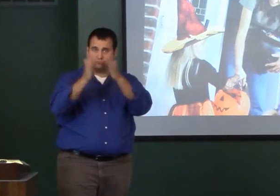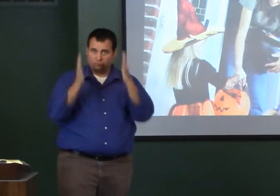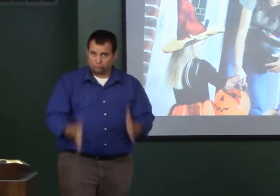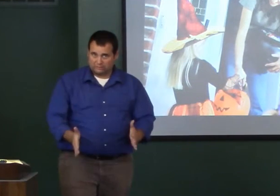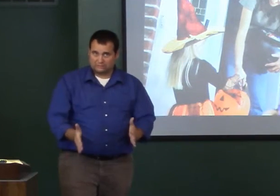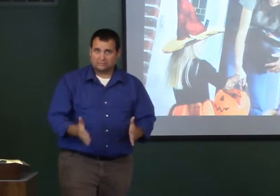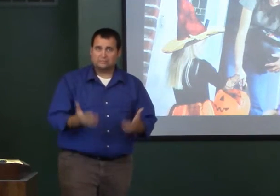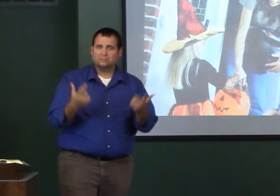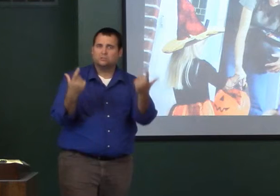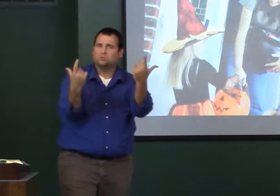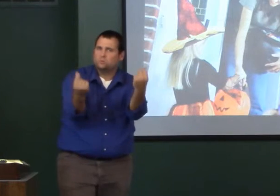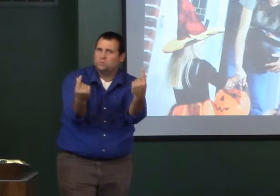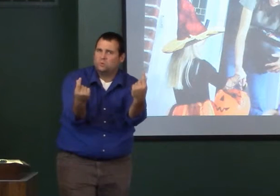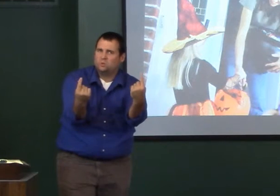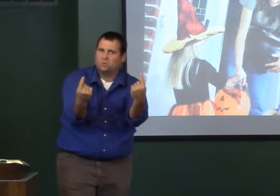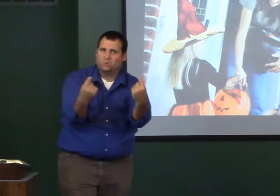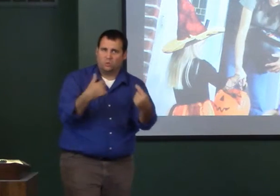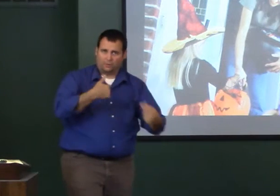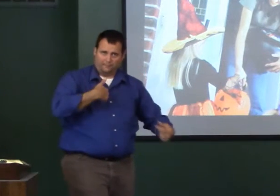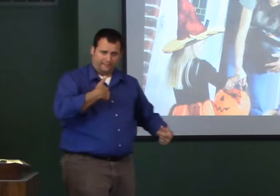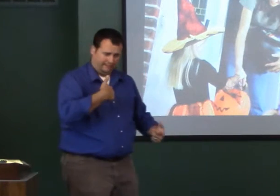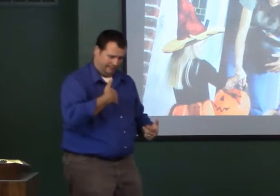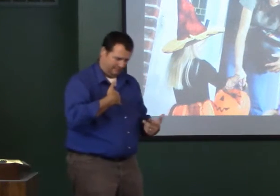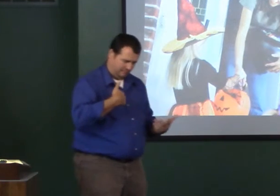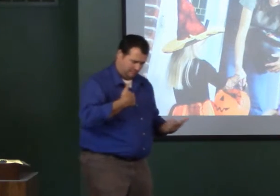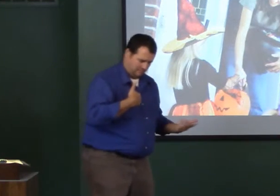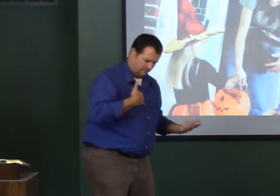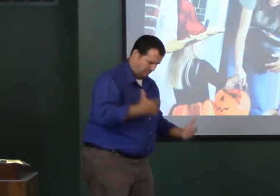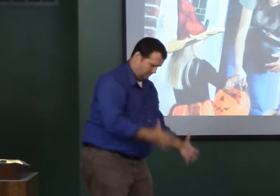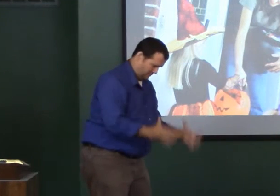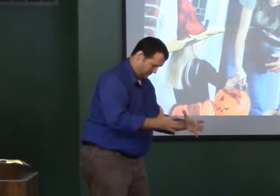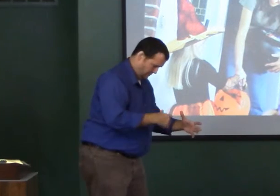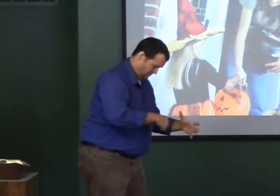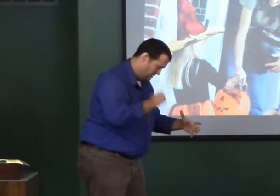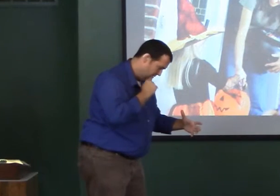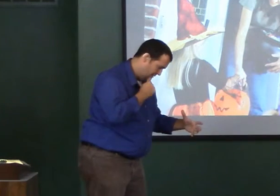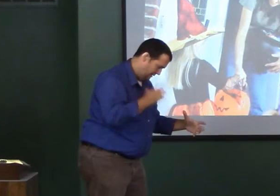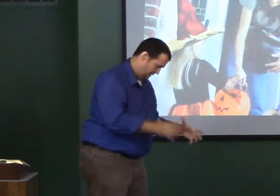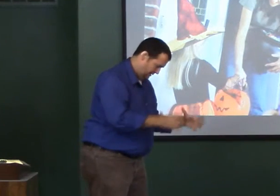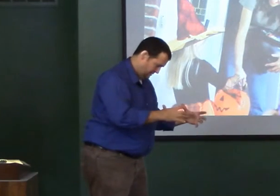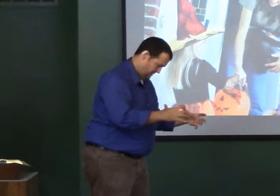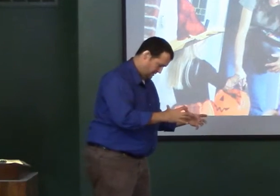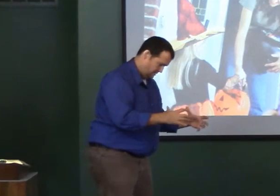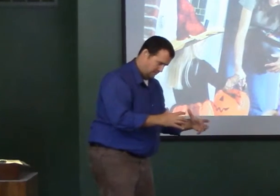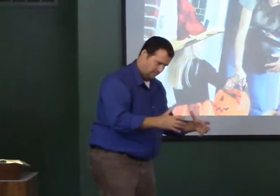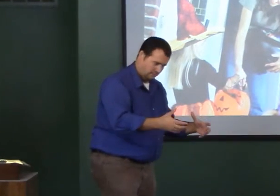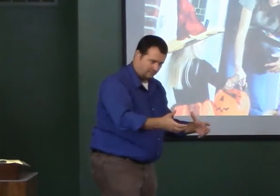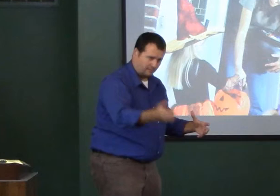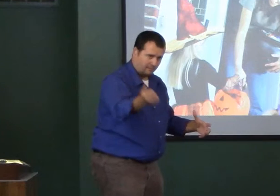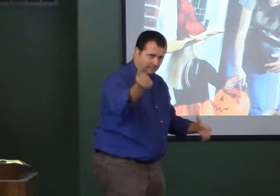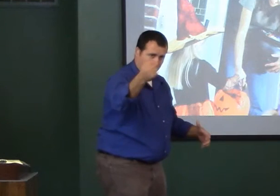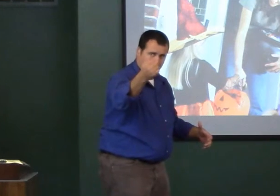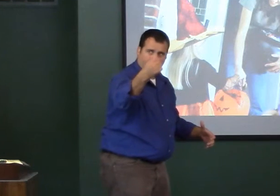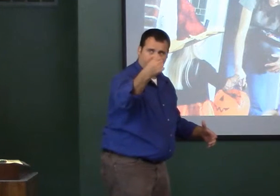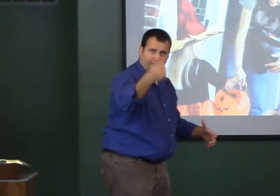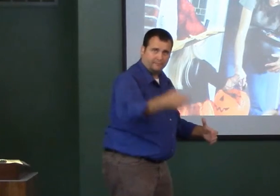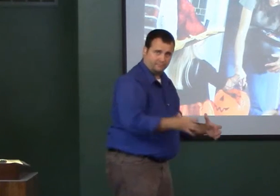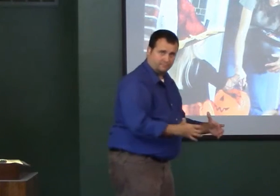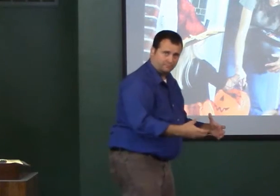So, we are Christians. What do we do? Me, I have my bucket of candy, and